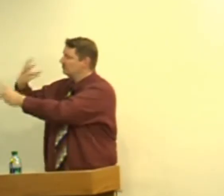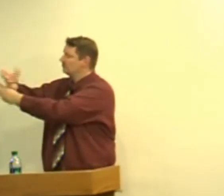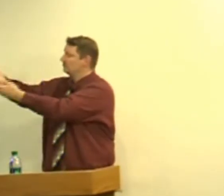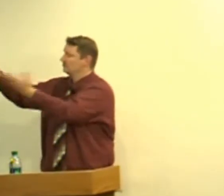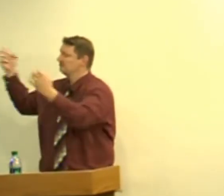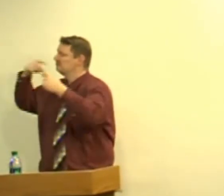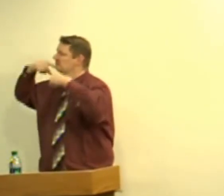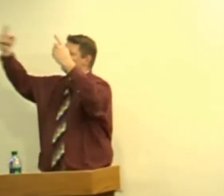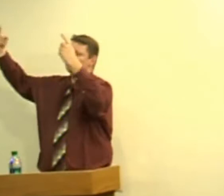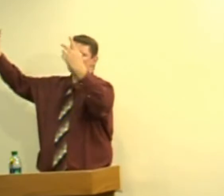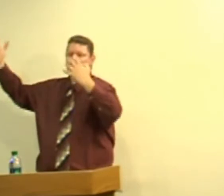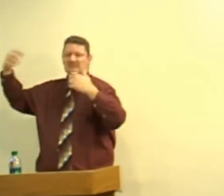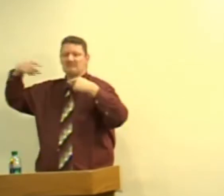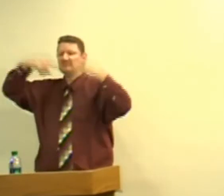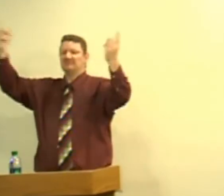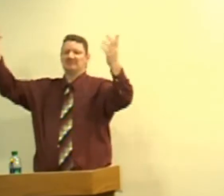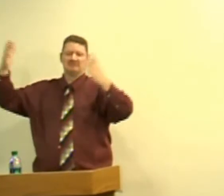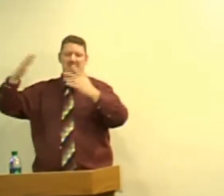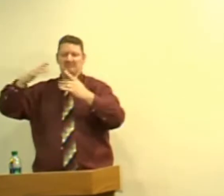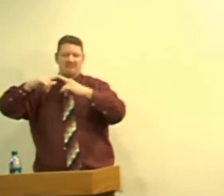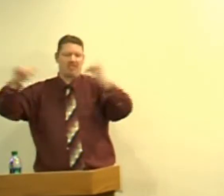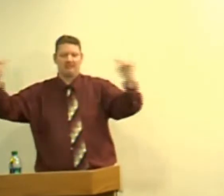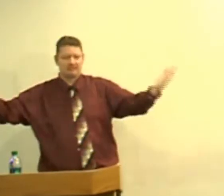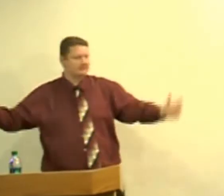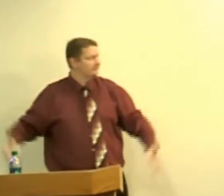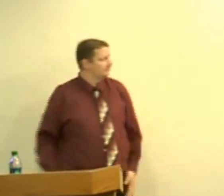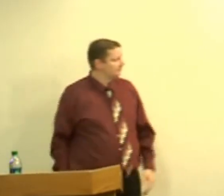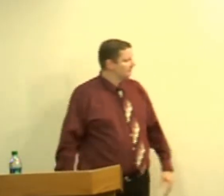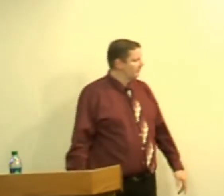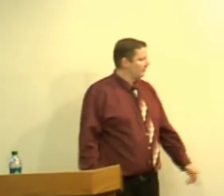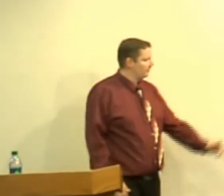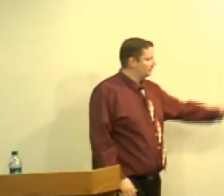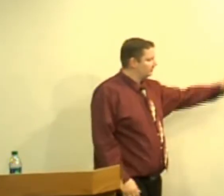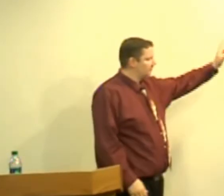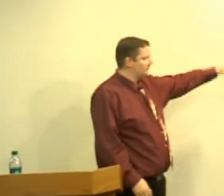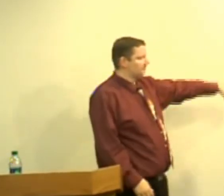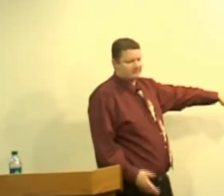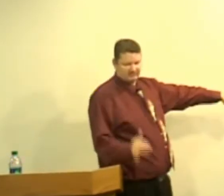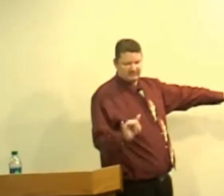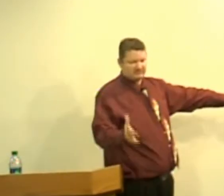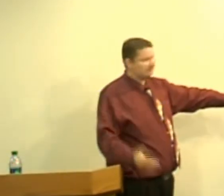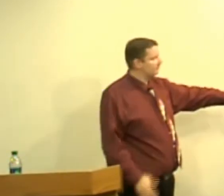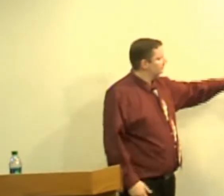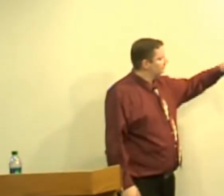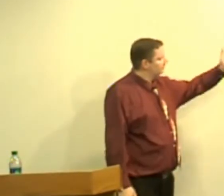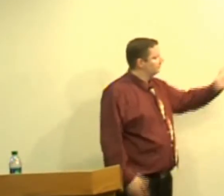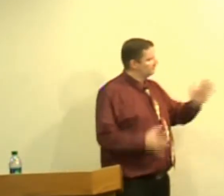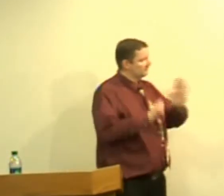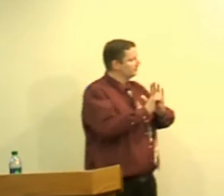Which is it? To seek for ways to be successful in this world, or to seek for God's?